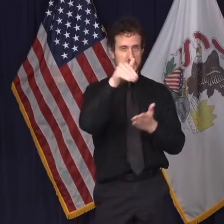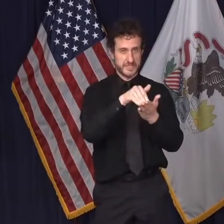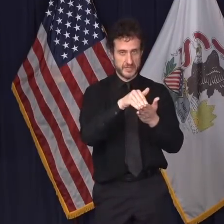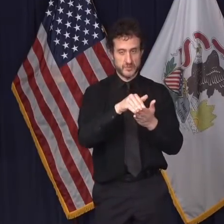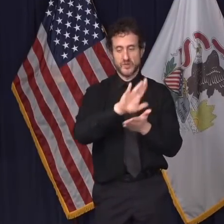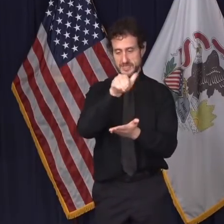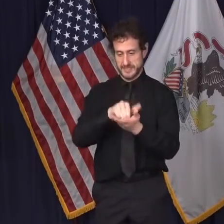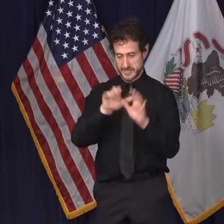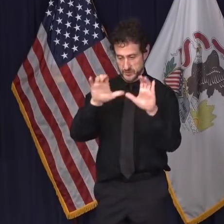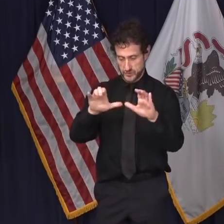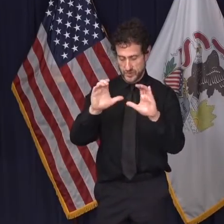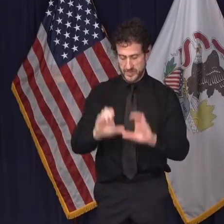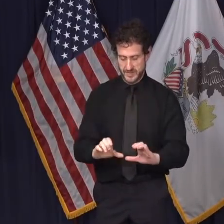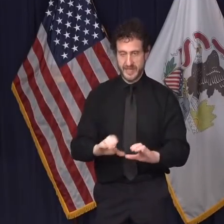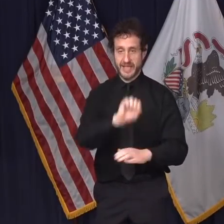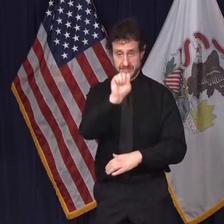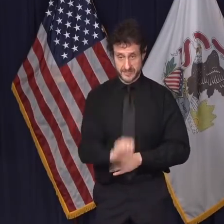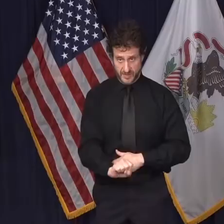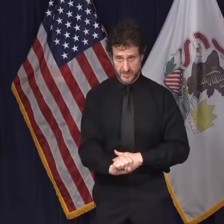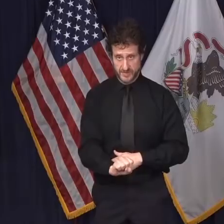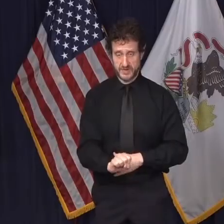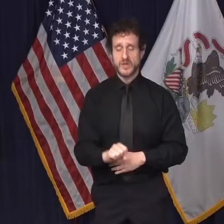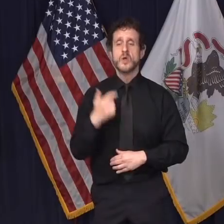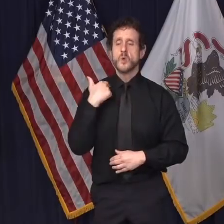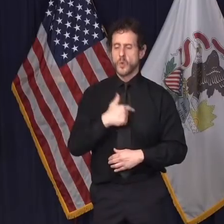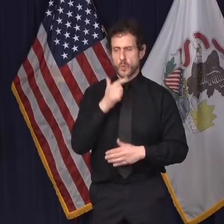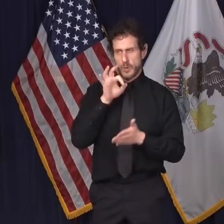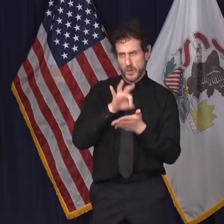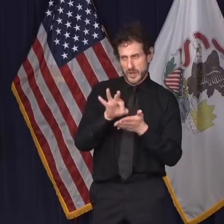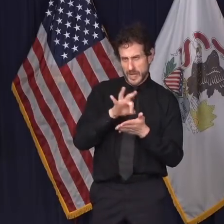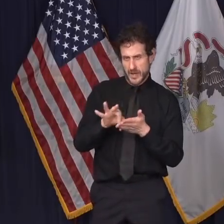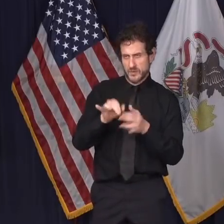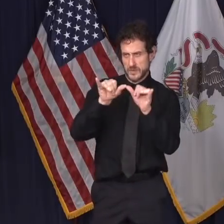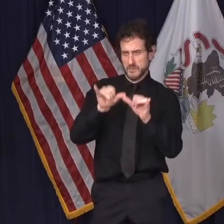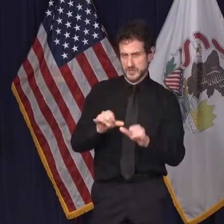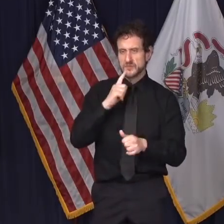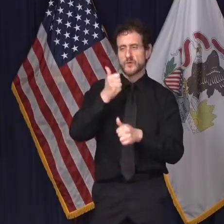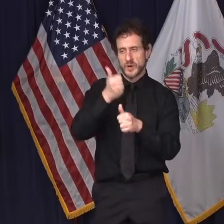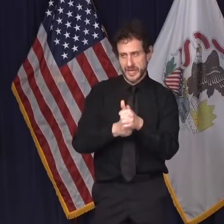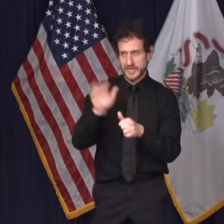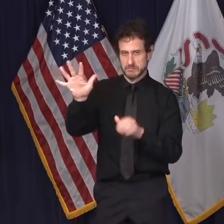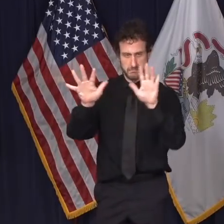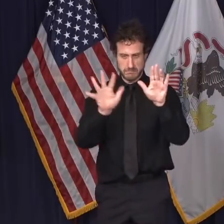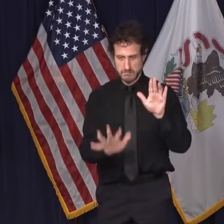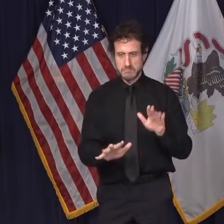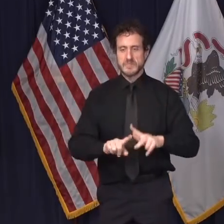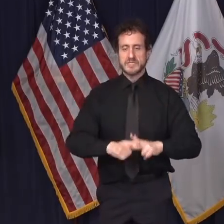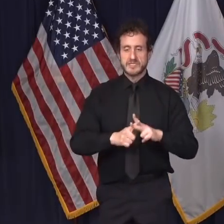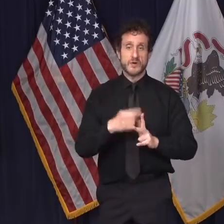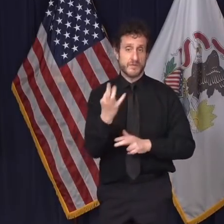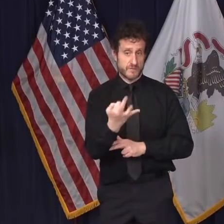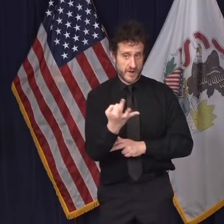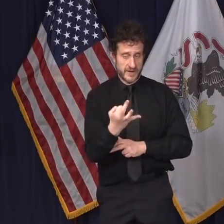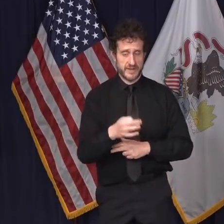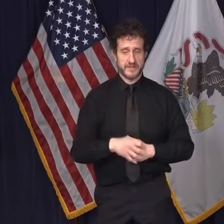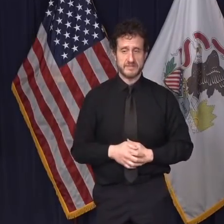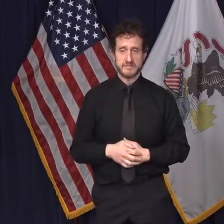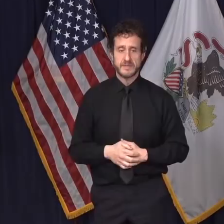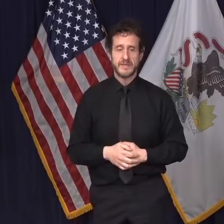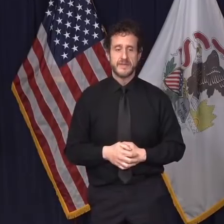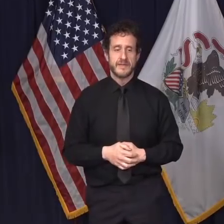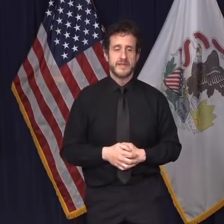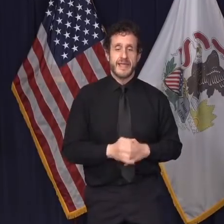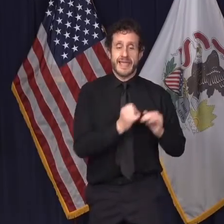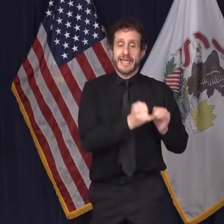Southern, we will restart our tracking of the data for each region beginning Friday. As always, individual